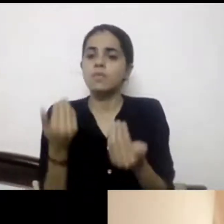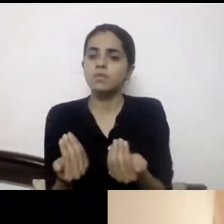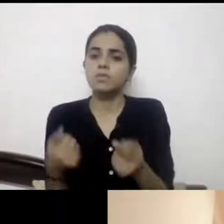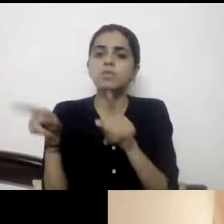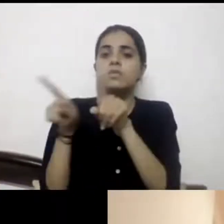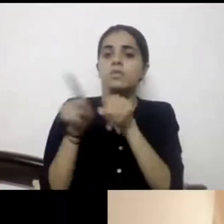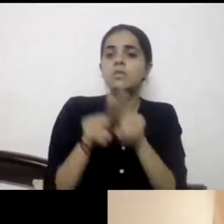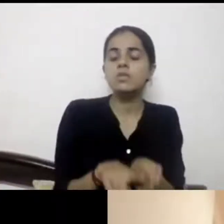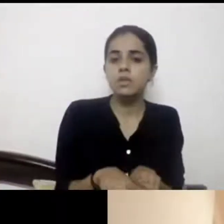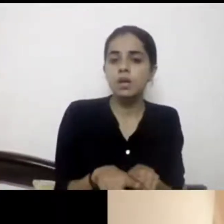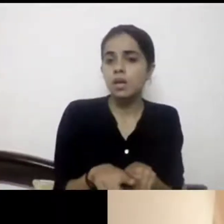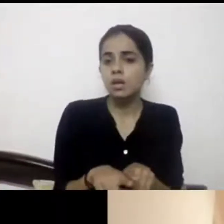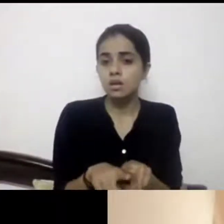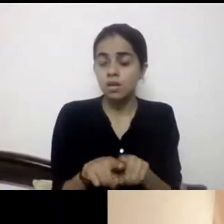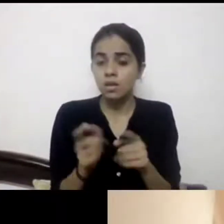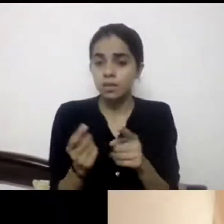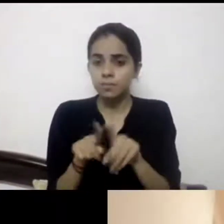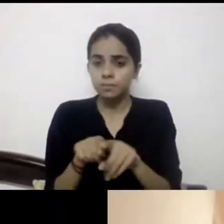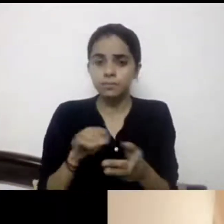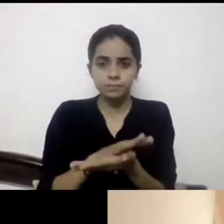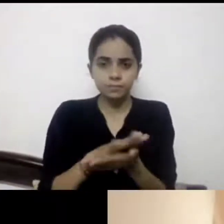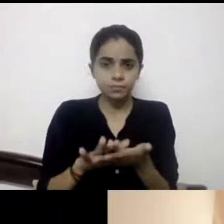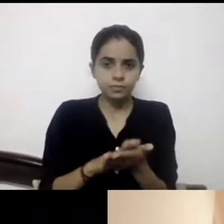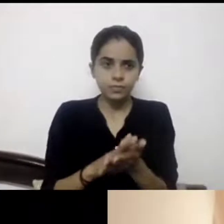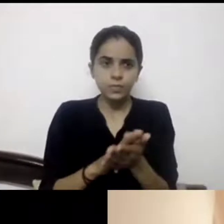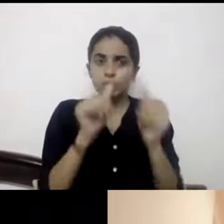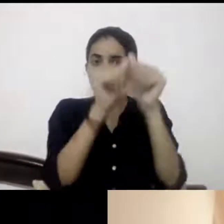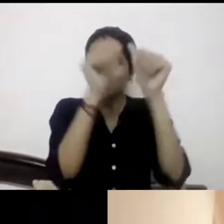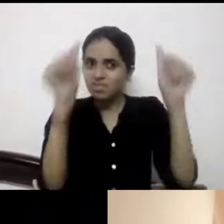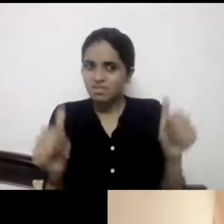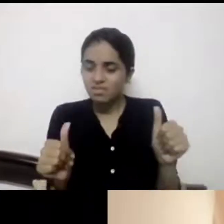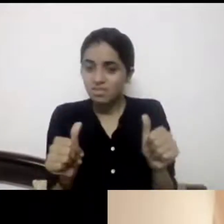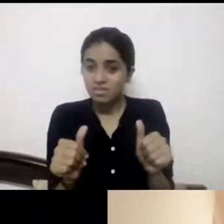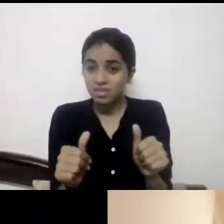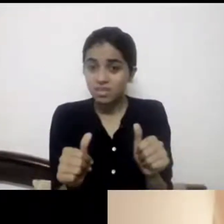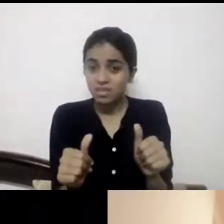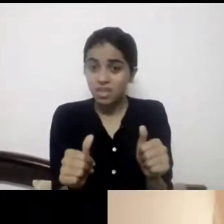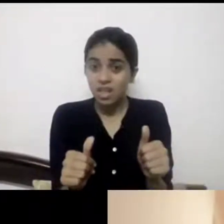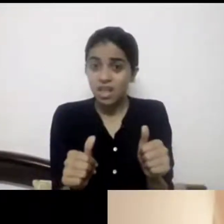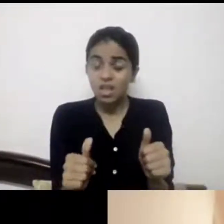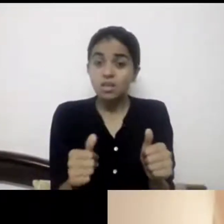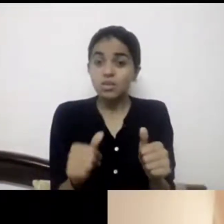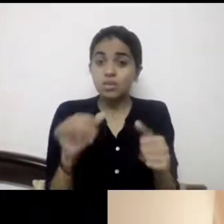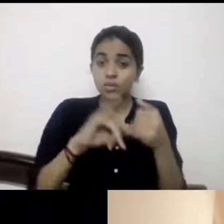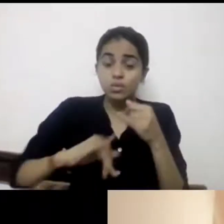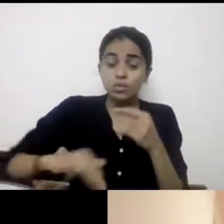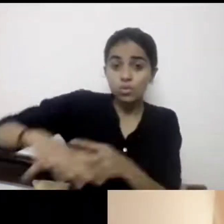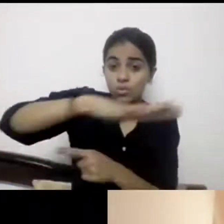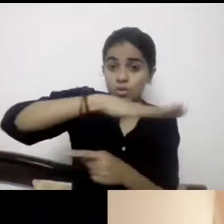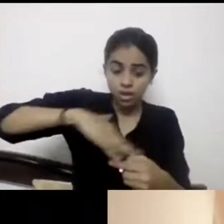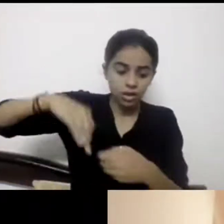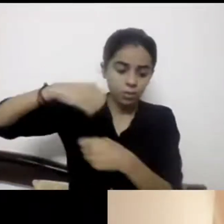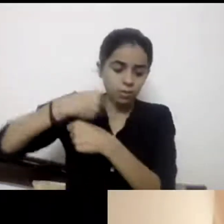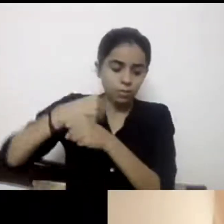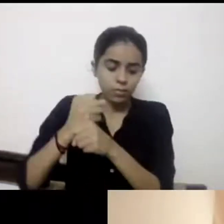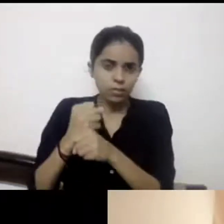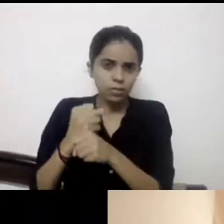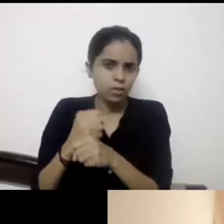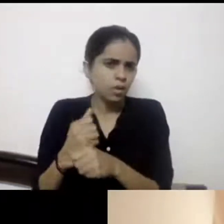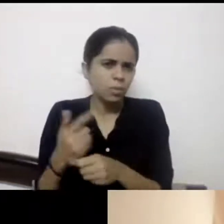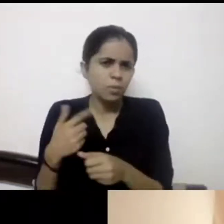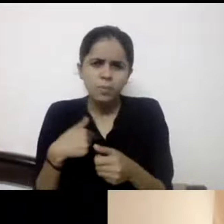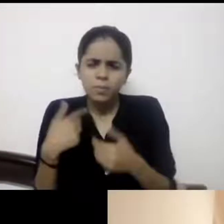like, it's also based on a structure which the society is creating, and how it is passed